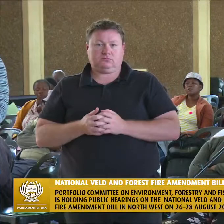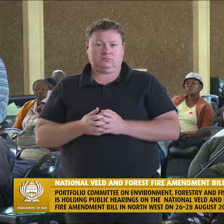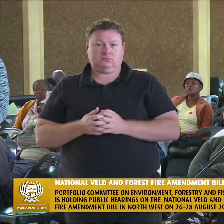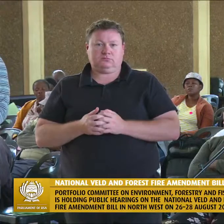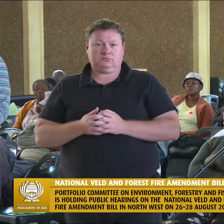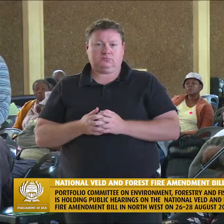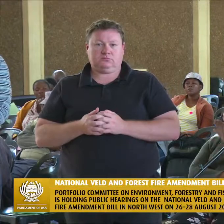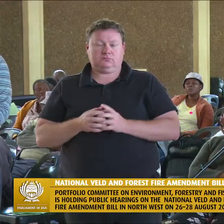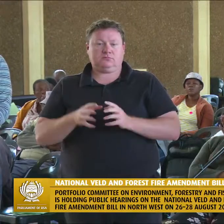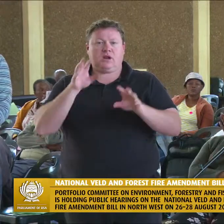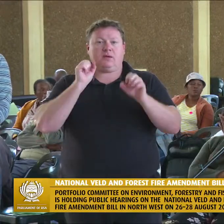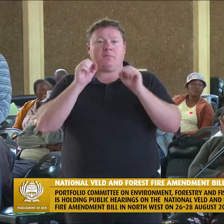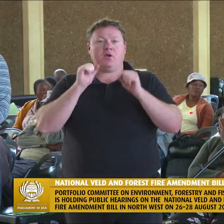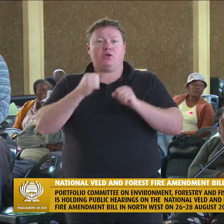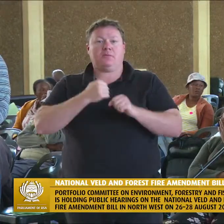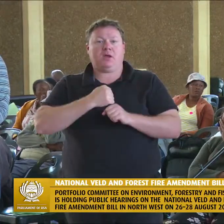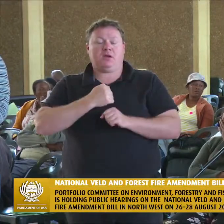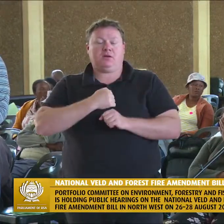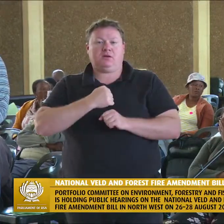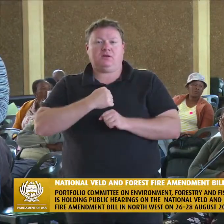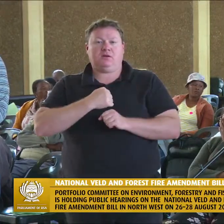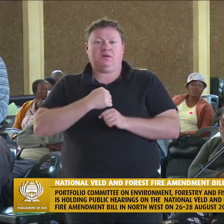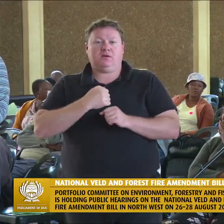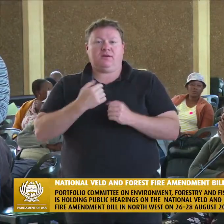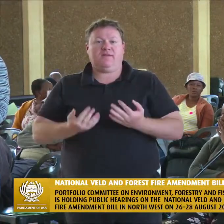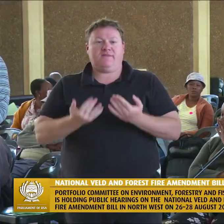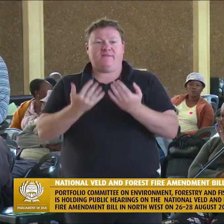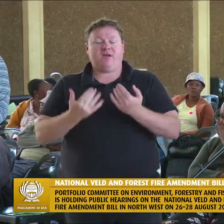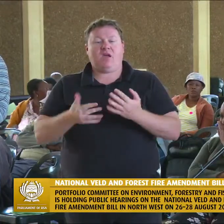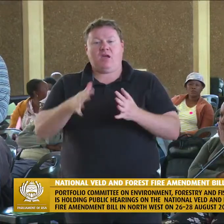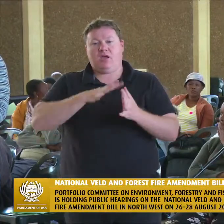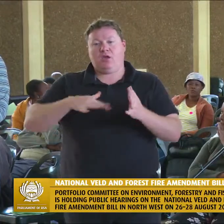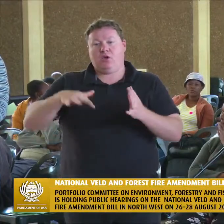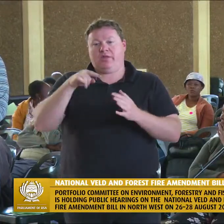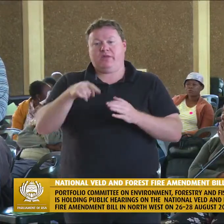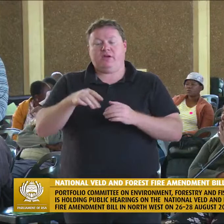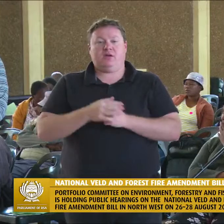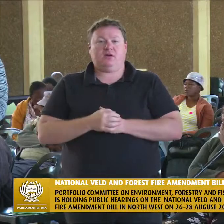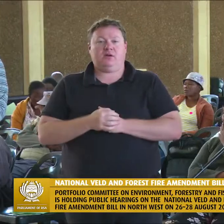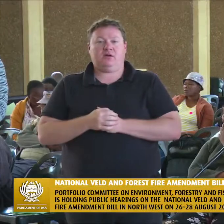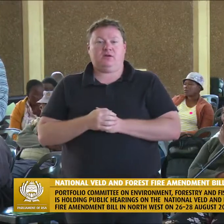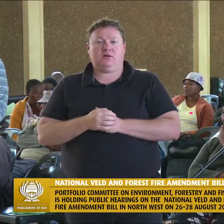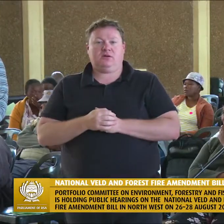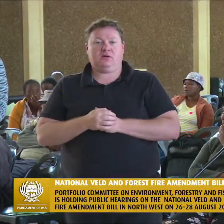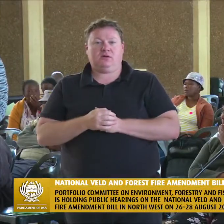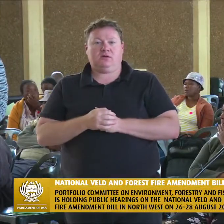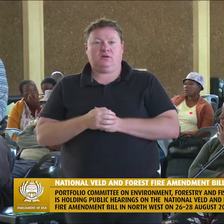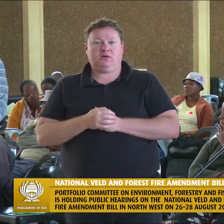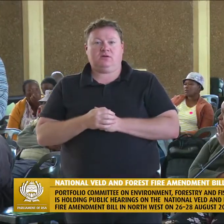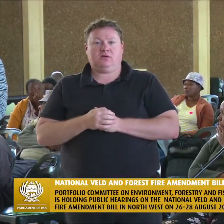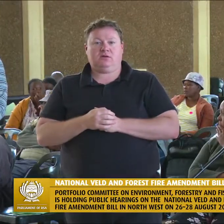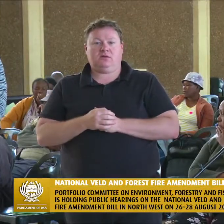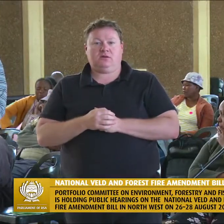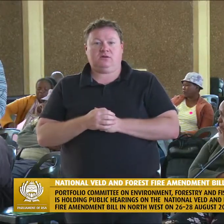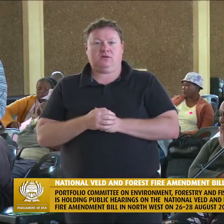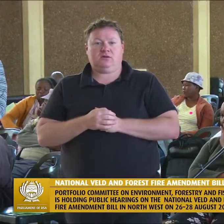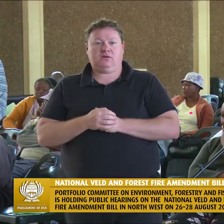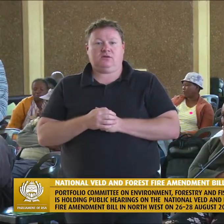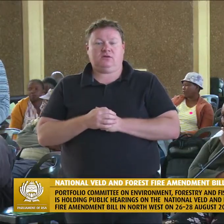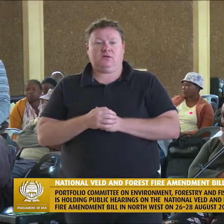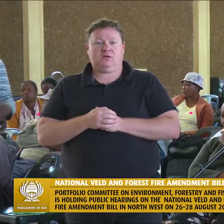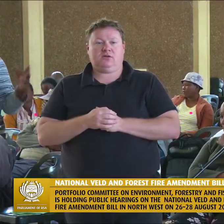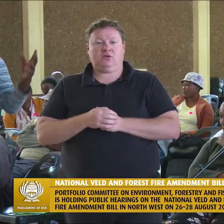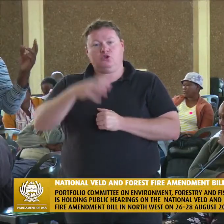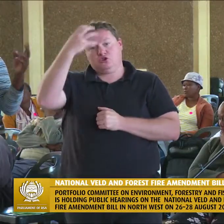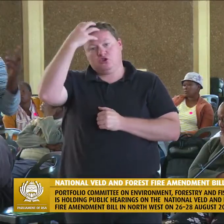my experience is that if there is fire in our area a chief of course